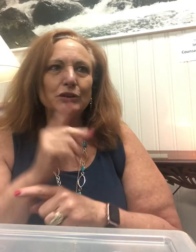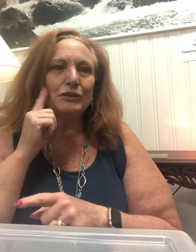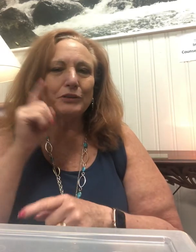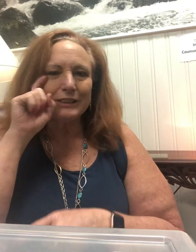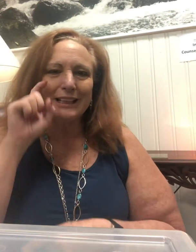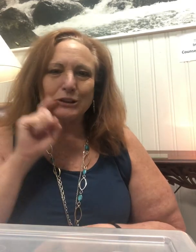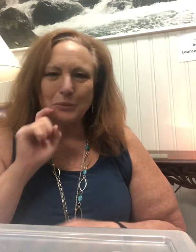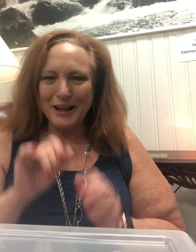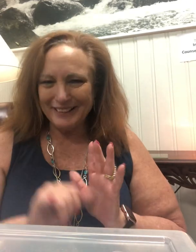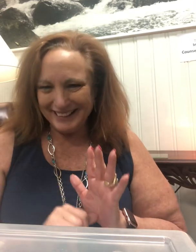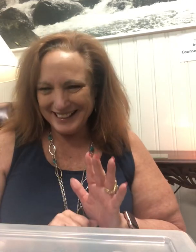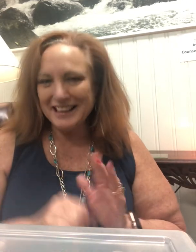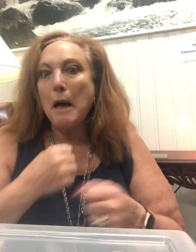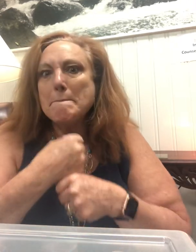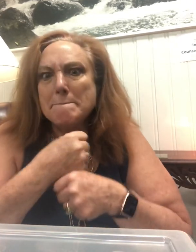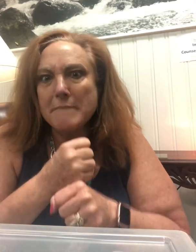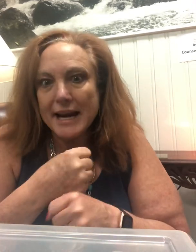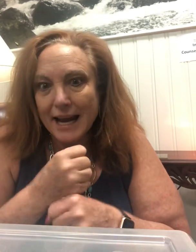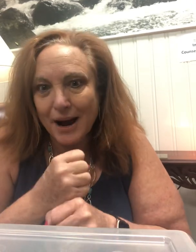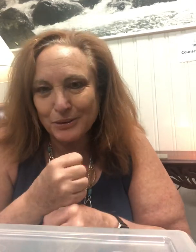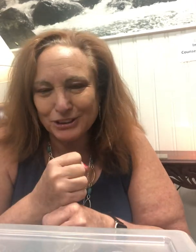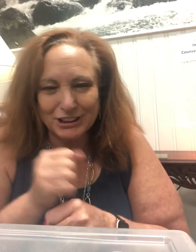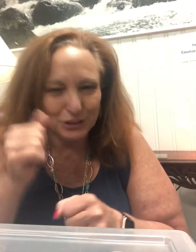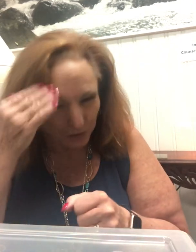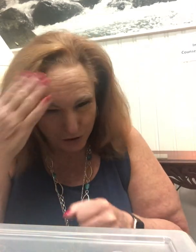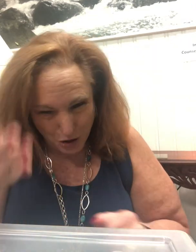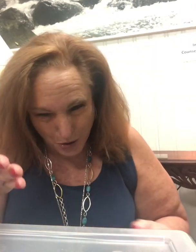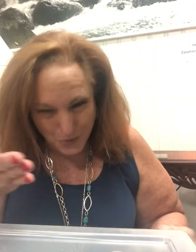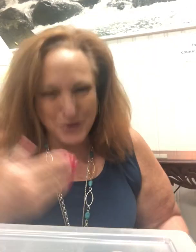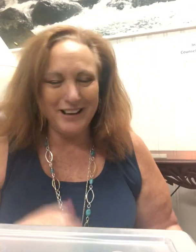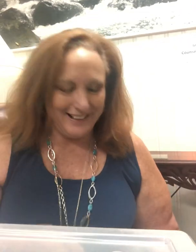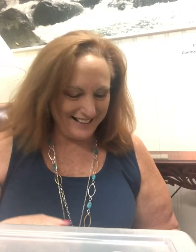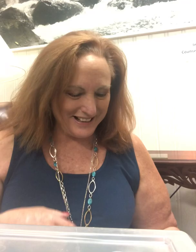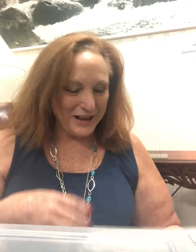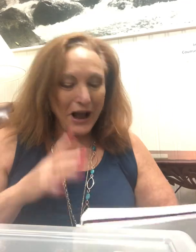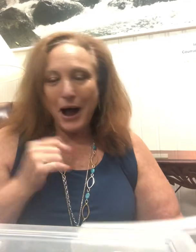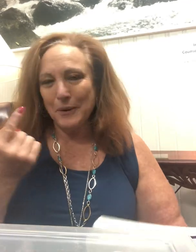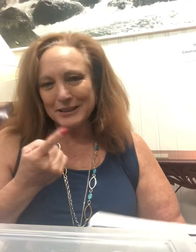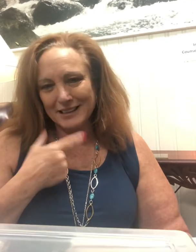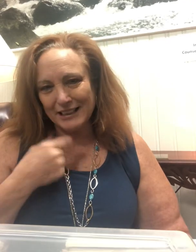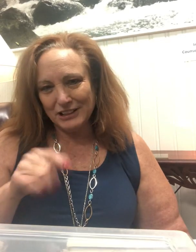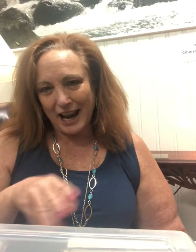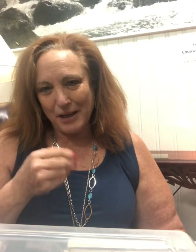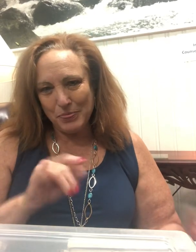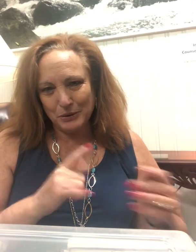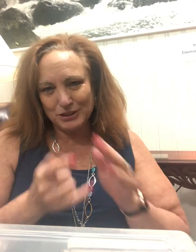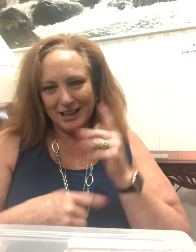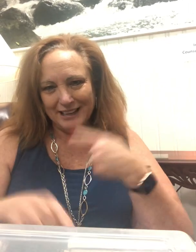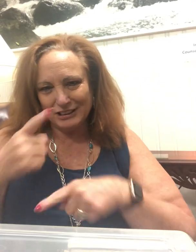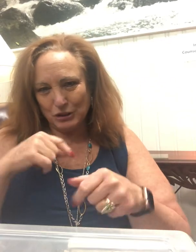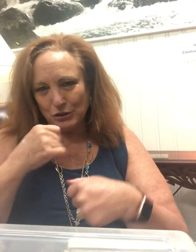for sexuality. Make out, just so you know. I always like to add those signs so you